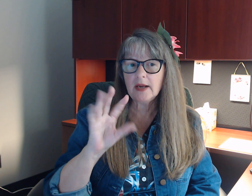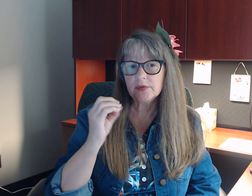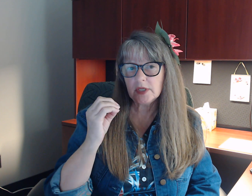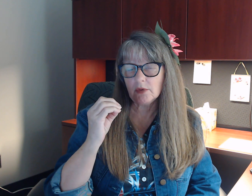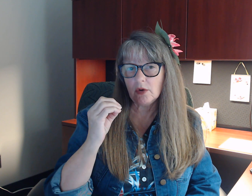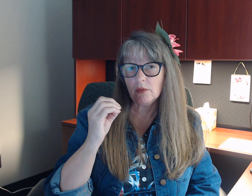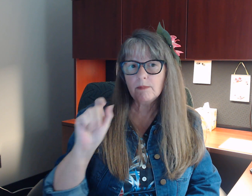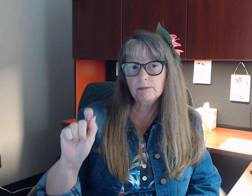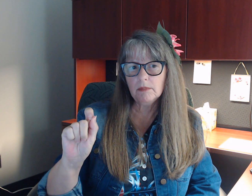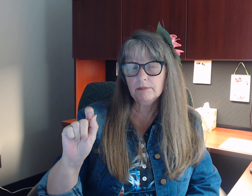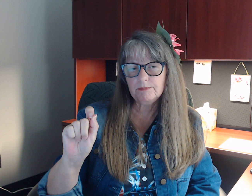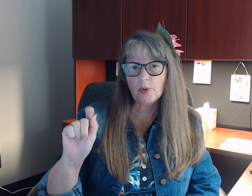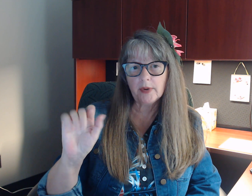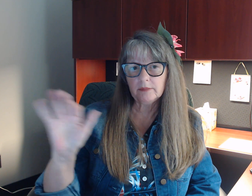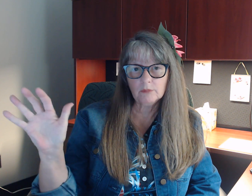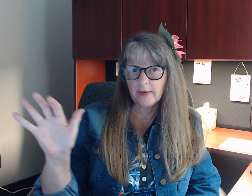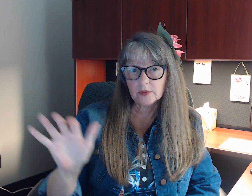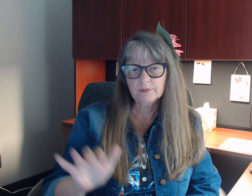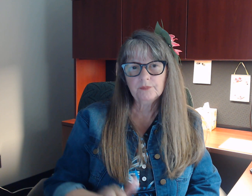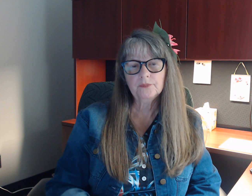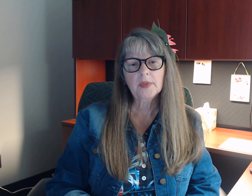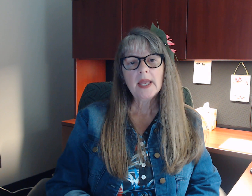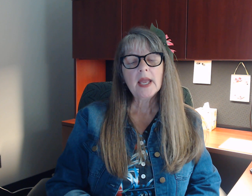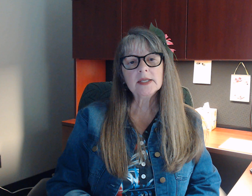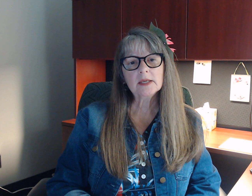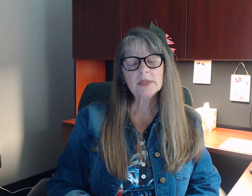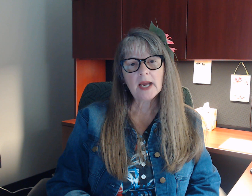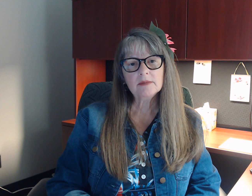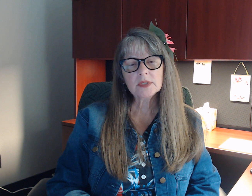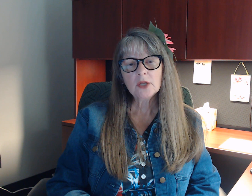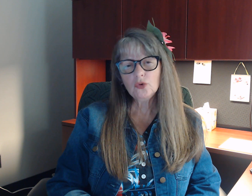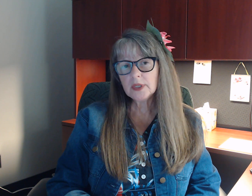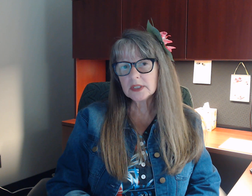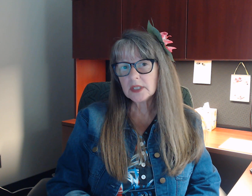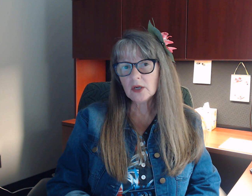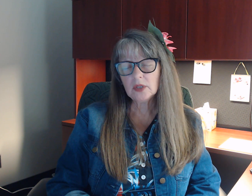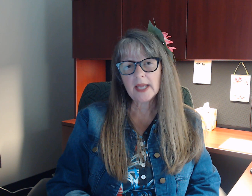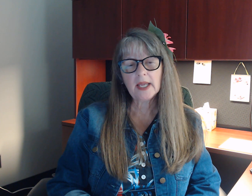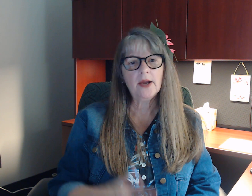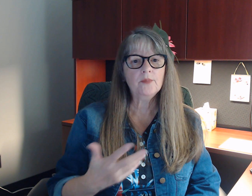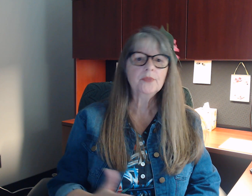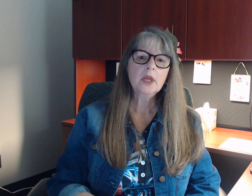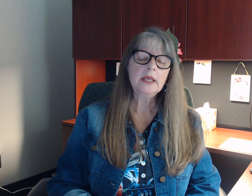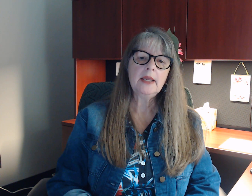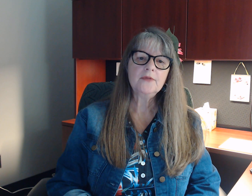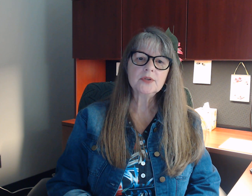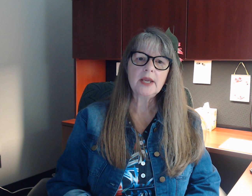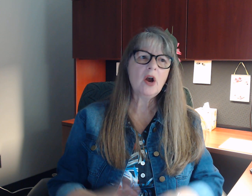1050 point whatever. And sometimes you can still like, if it's like, oh,